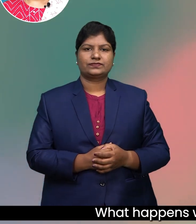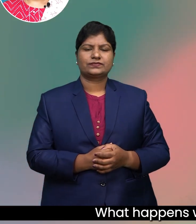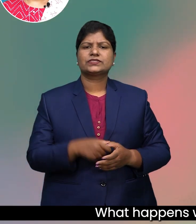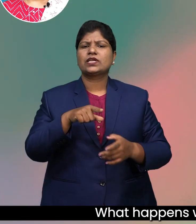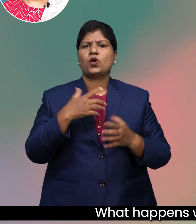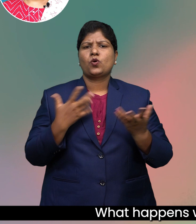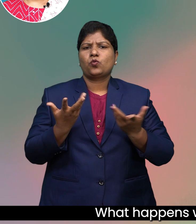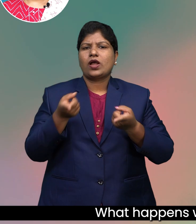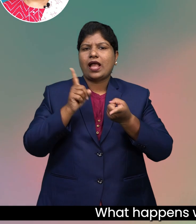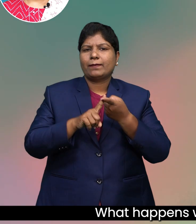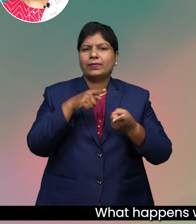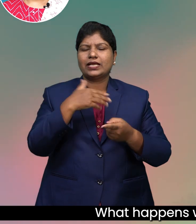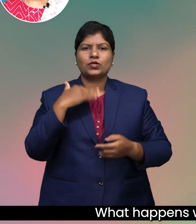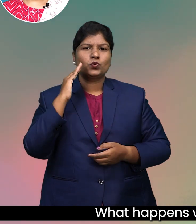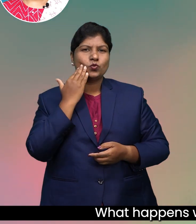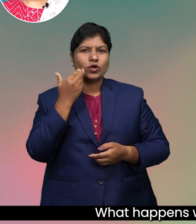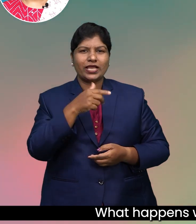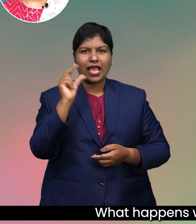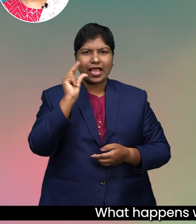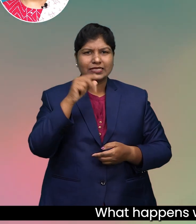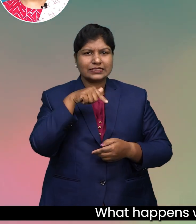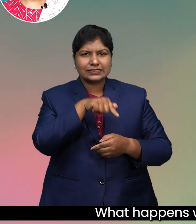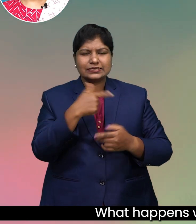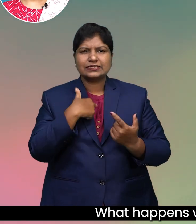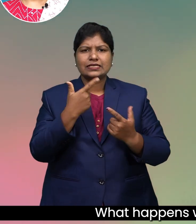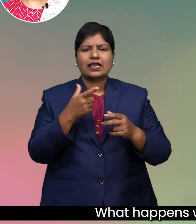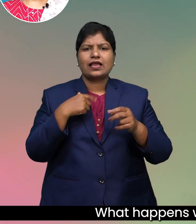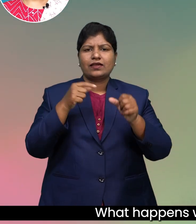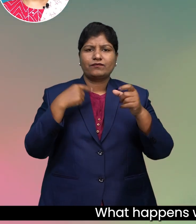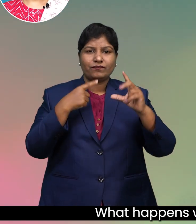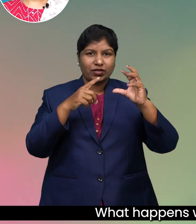What happens when the egg is not fertilized?